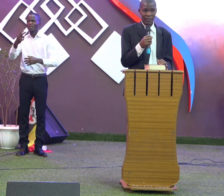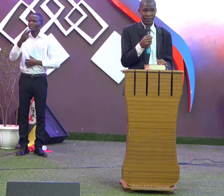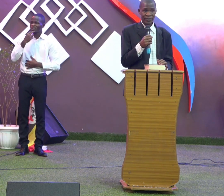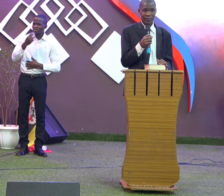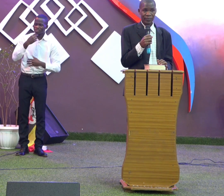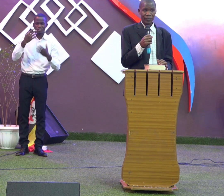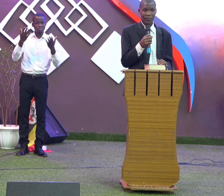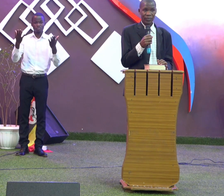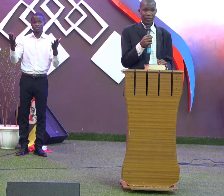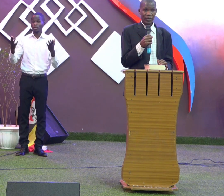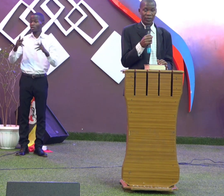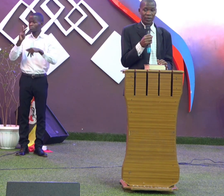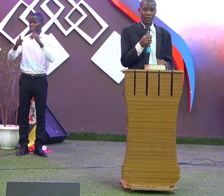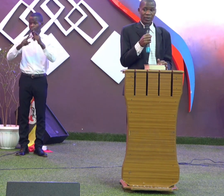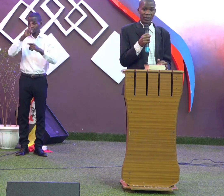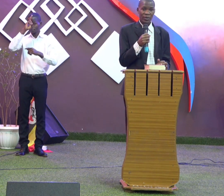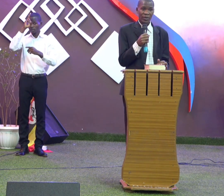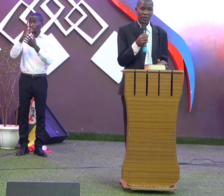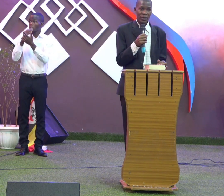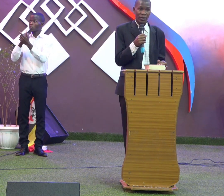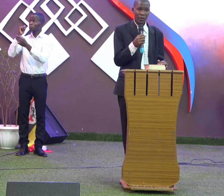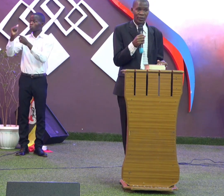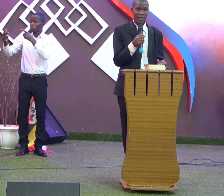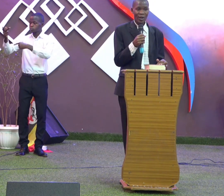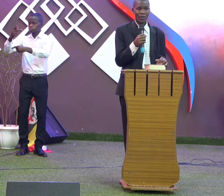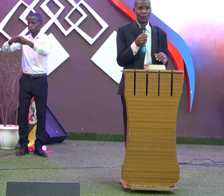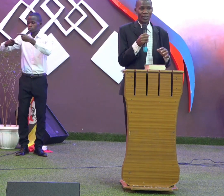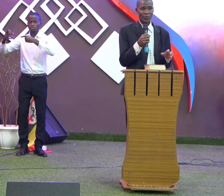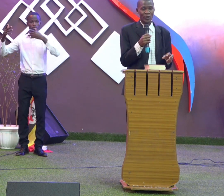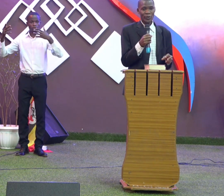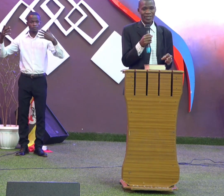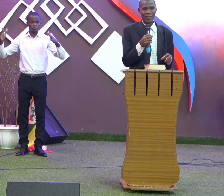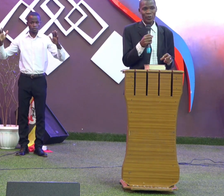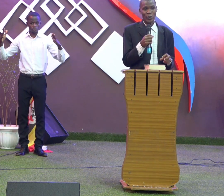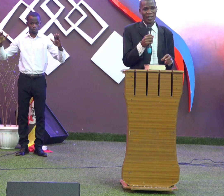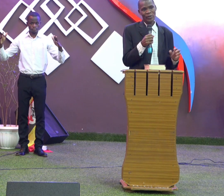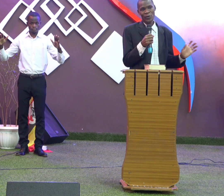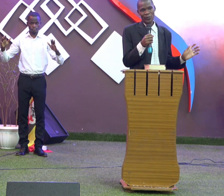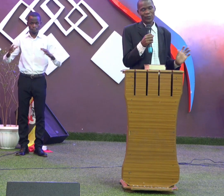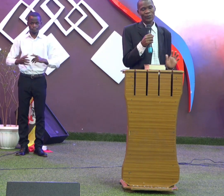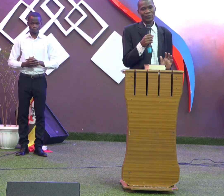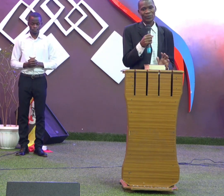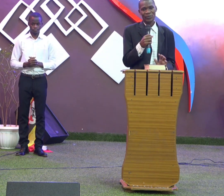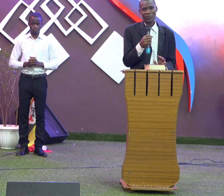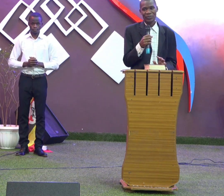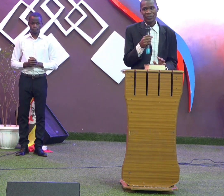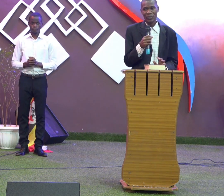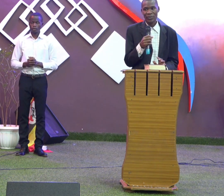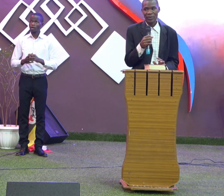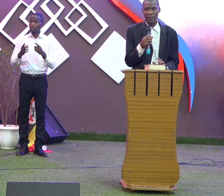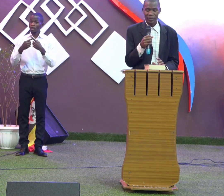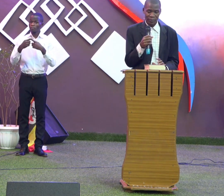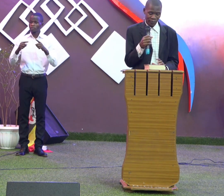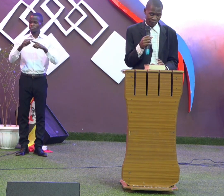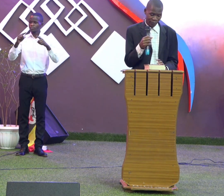at us. Ab'okukyalo olw'okubanga baali batutunze. Those around the village because they had sold us off. Ne twebaza